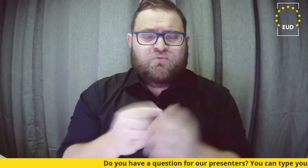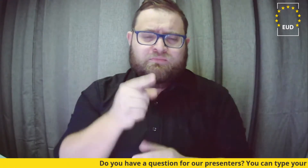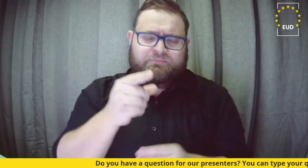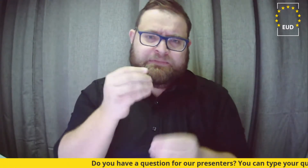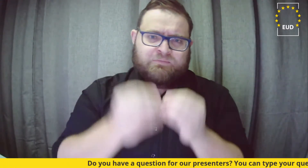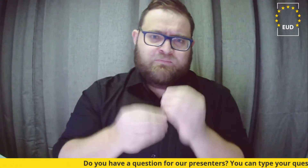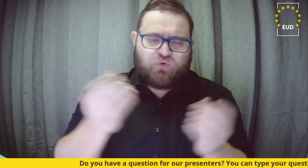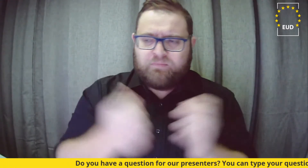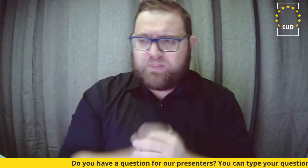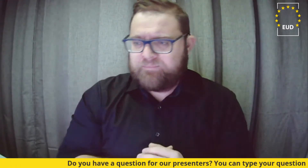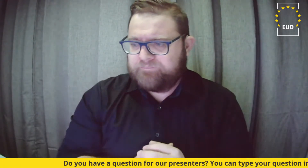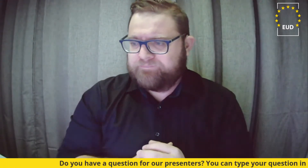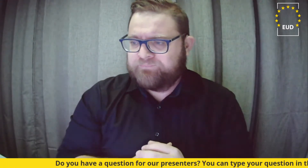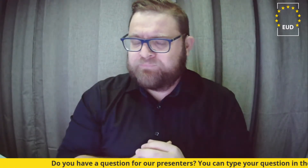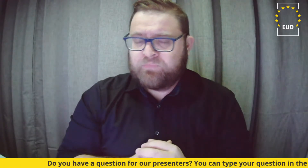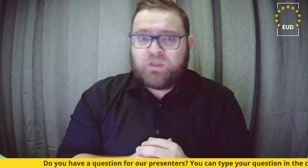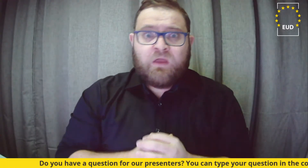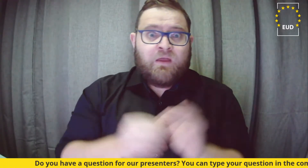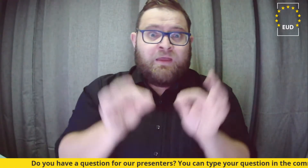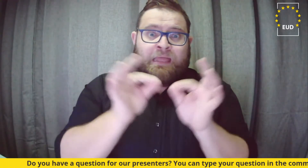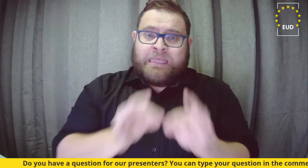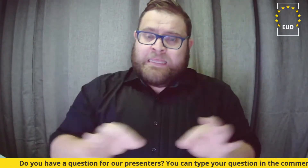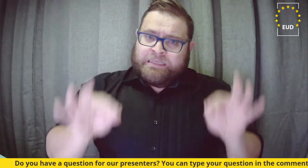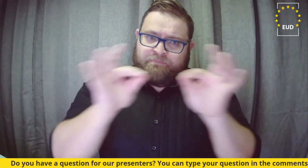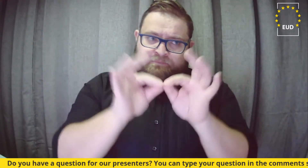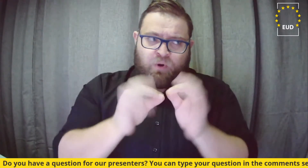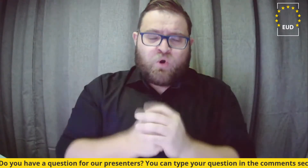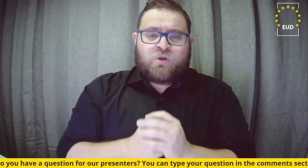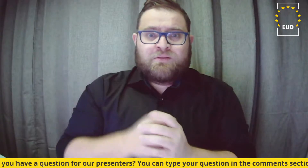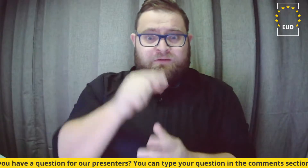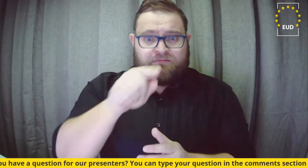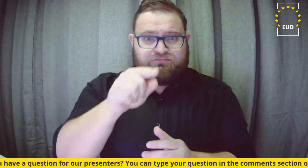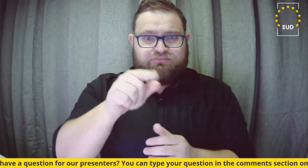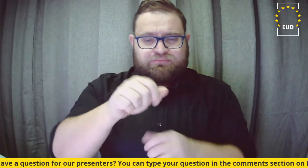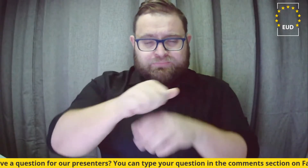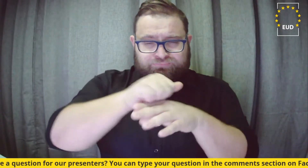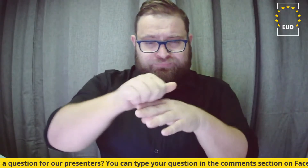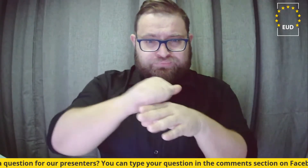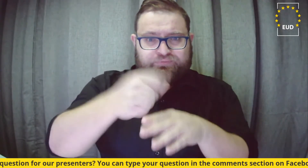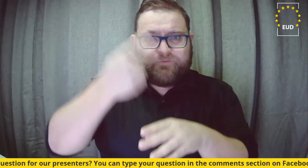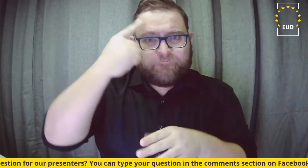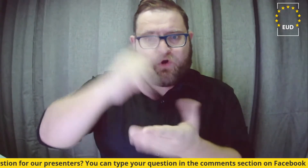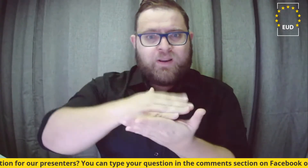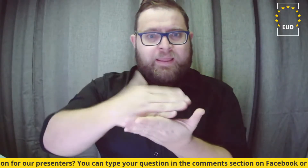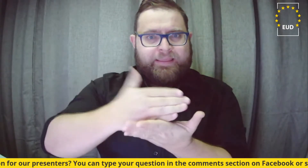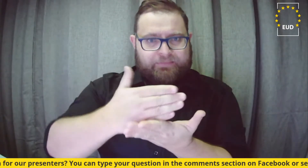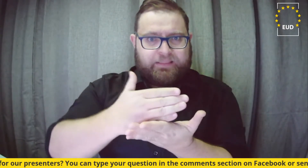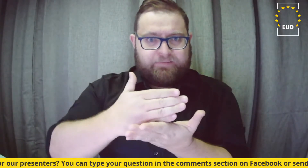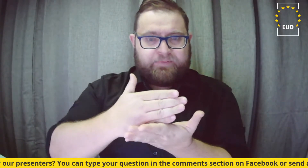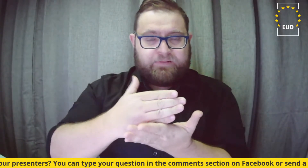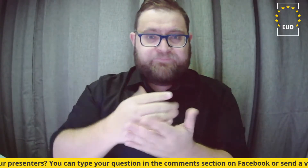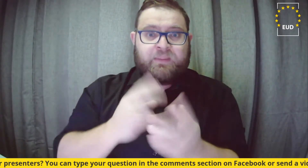back home, and they bump into resistance from either national regulators or TV channels.